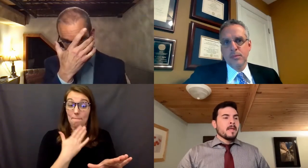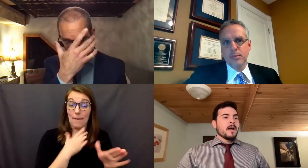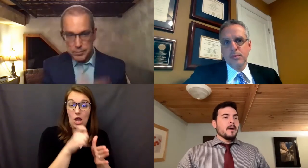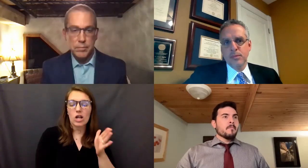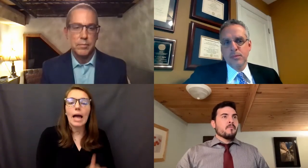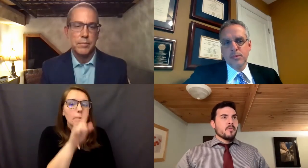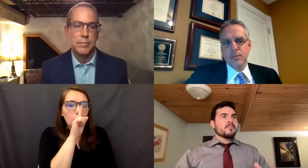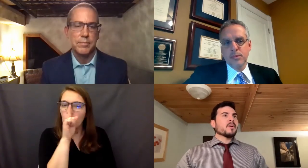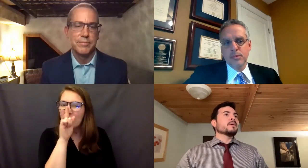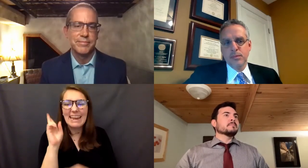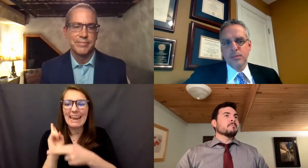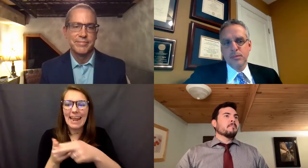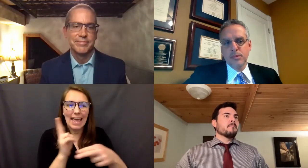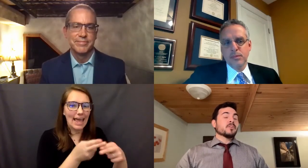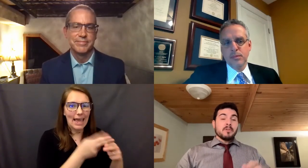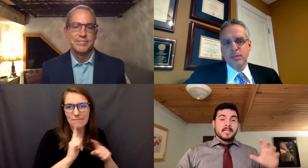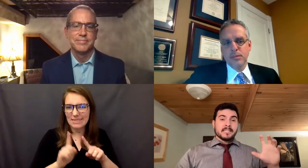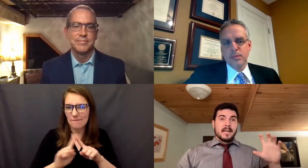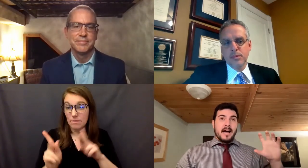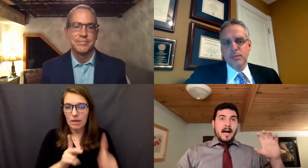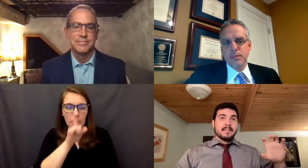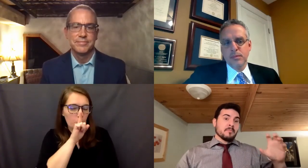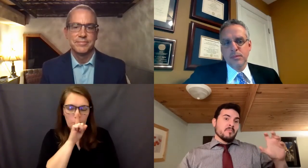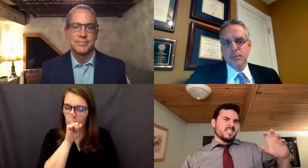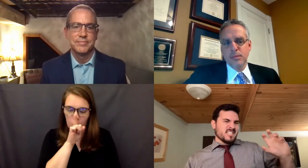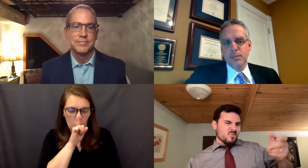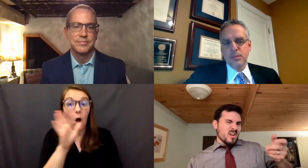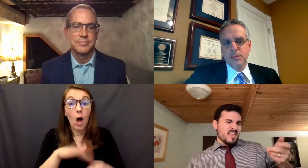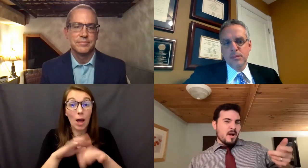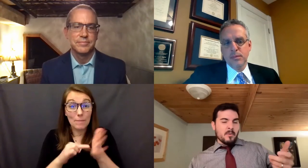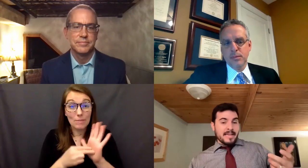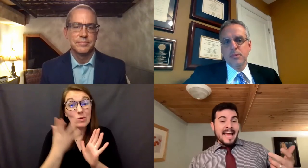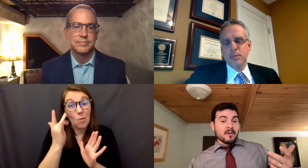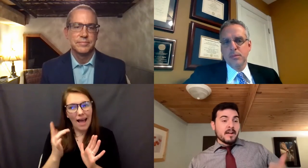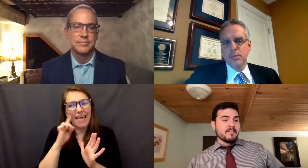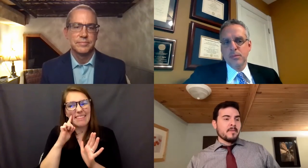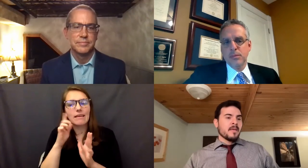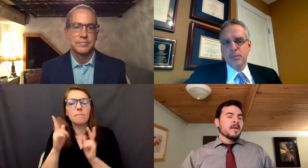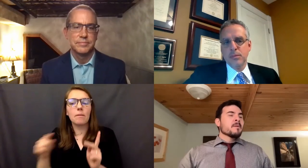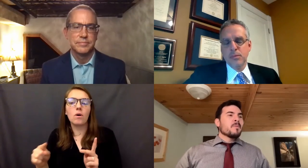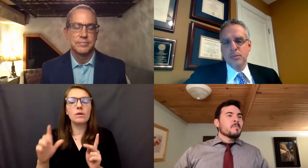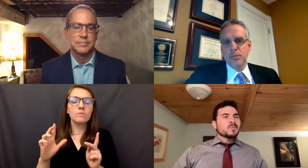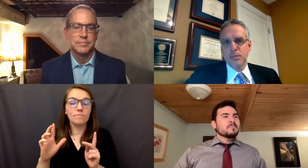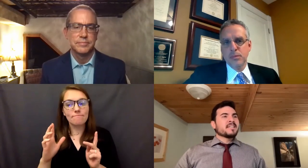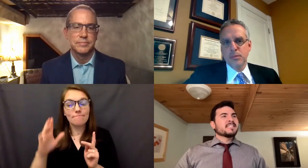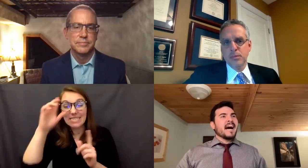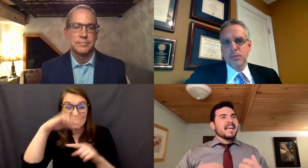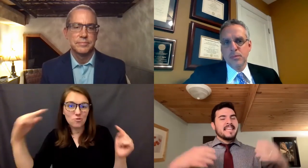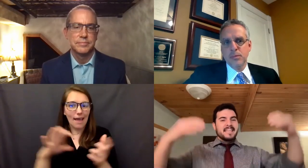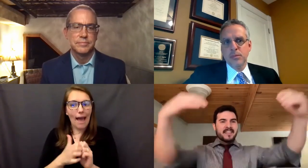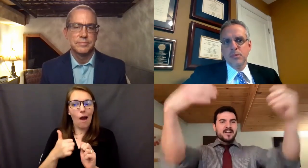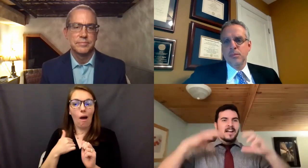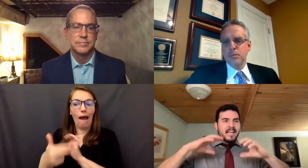people for this very reason. First of all, because I think some of them would disagree with how I would categorize them, but mostly because